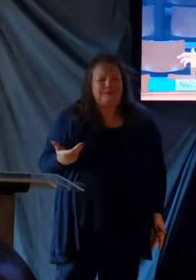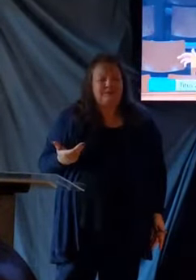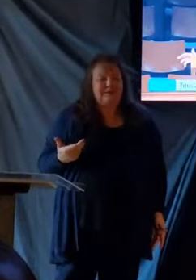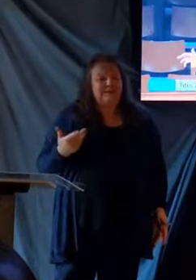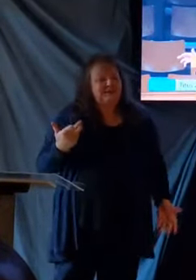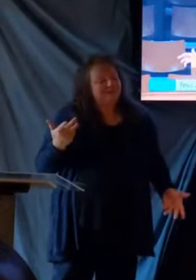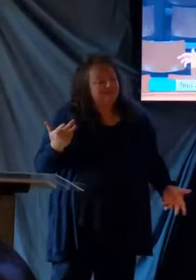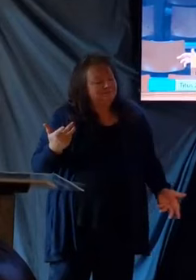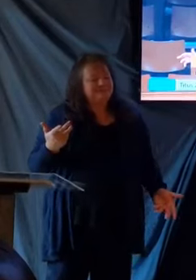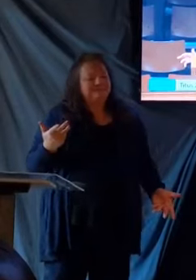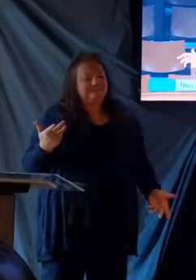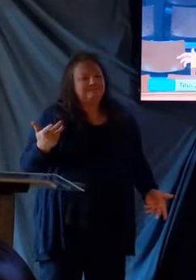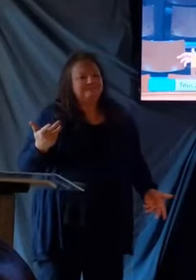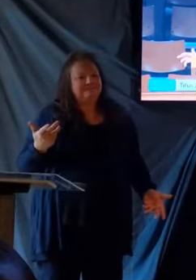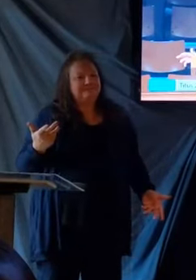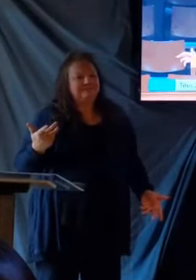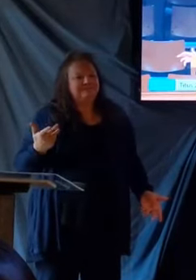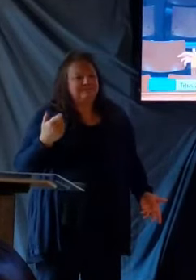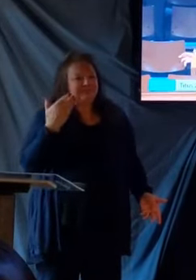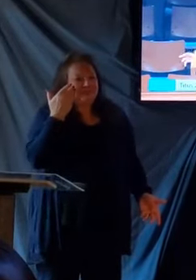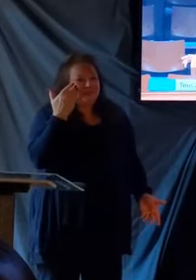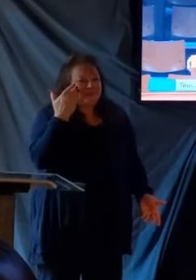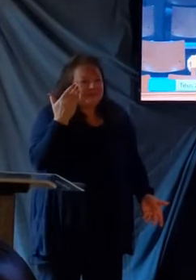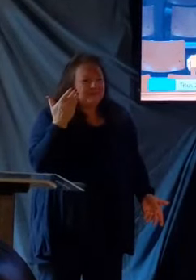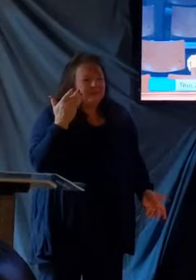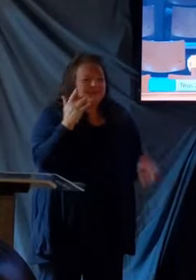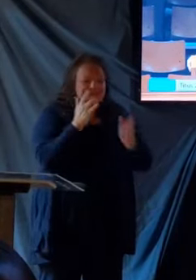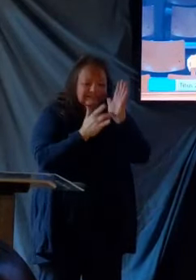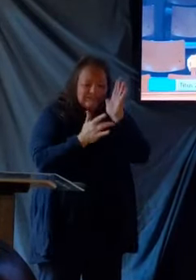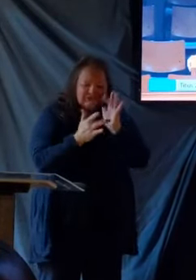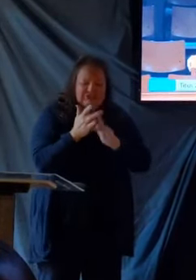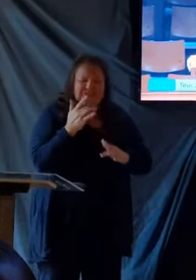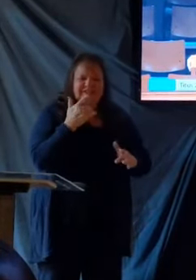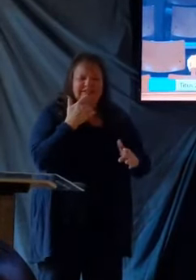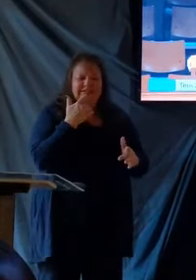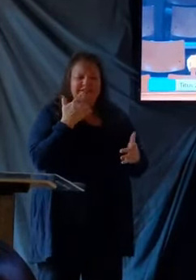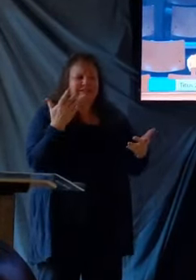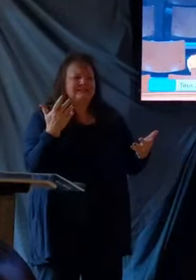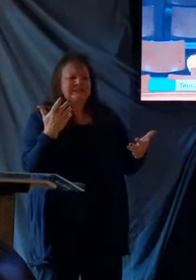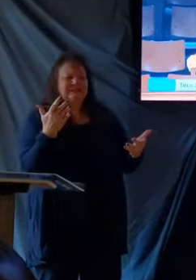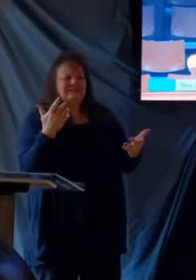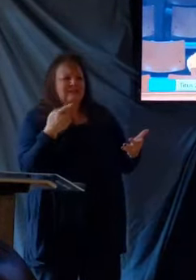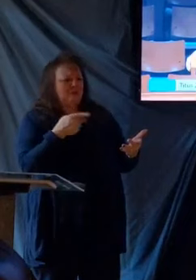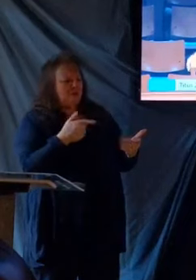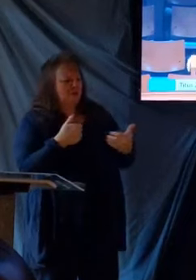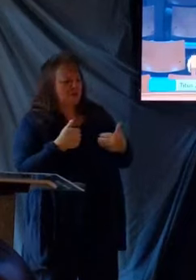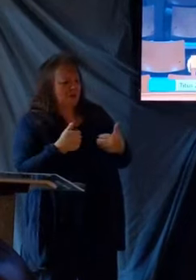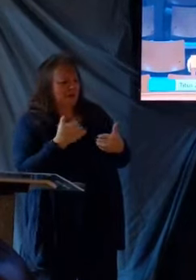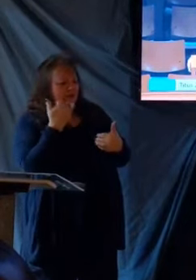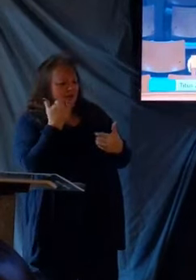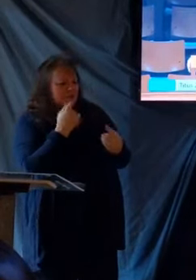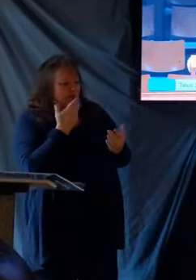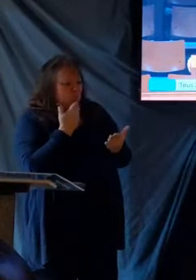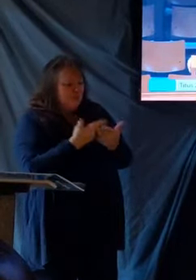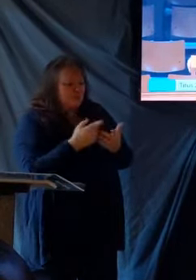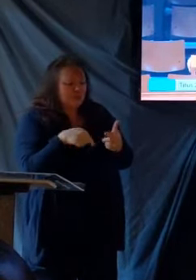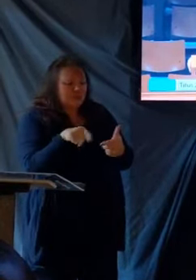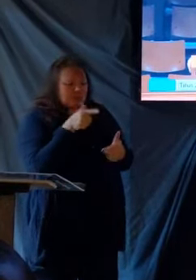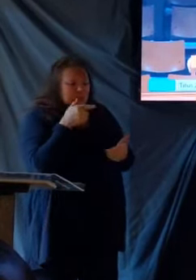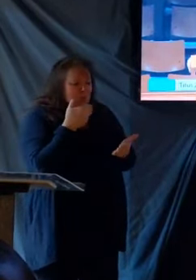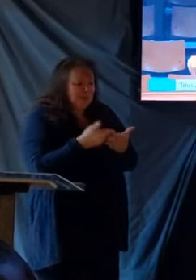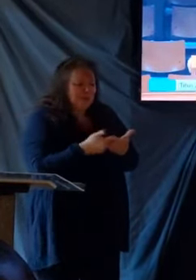I mean, you know, Jesus said that. What thank you have if you do good to those who do good to